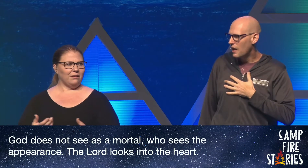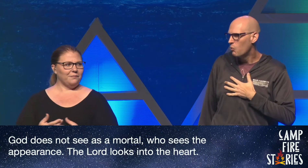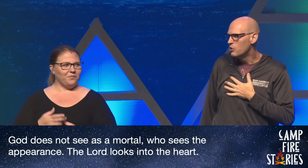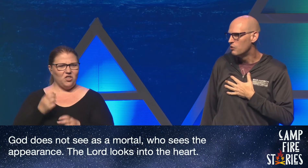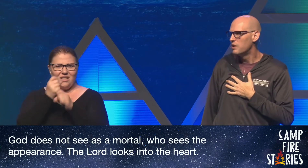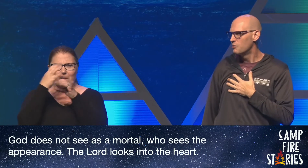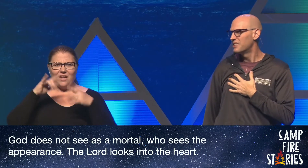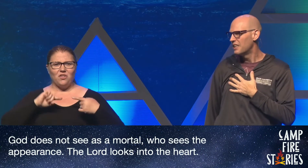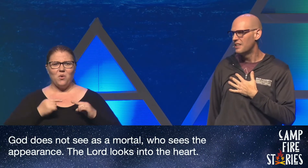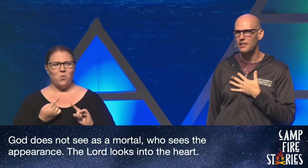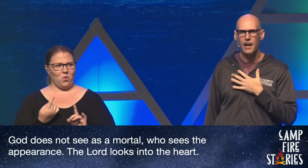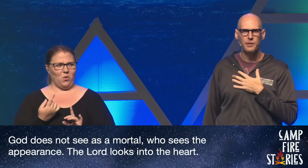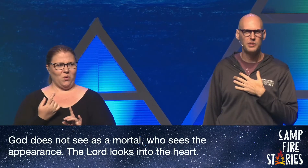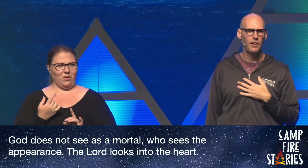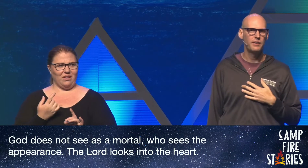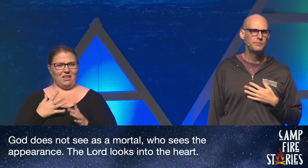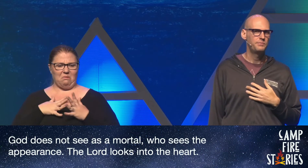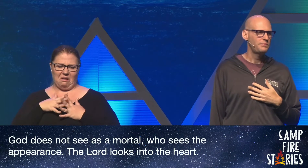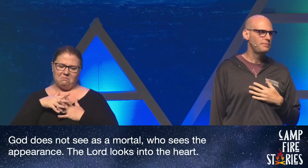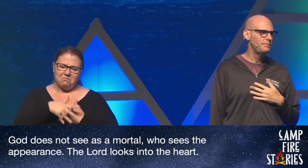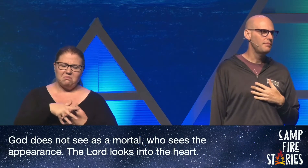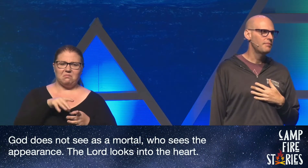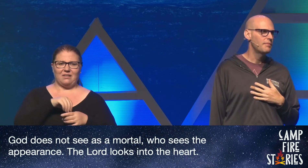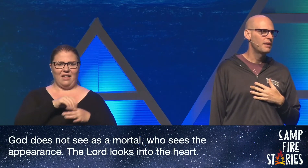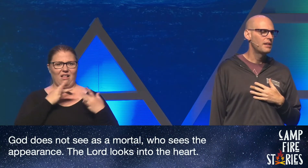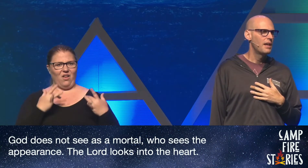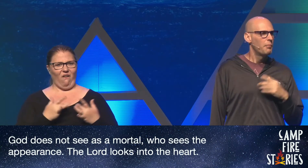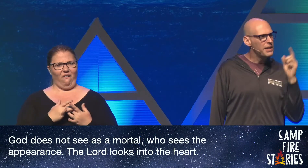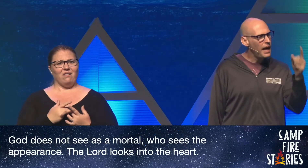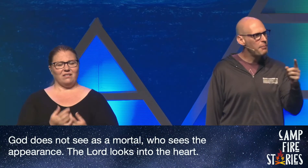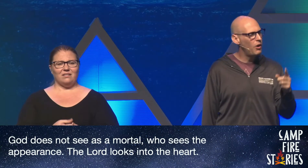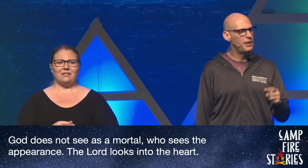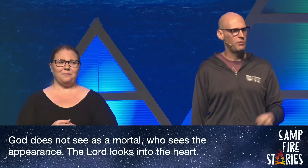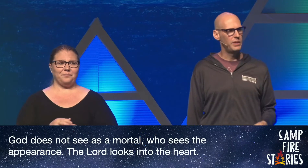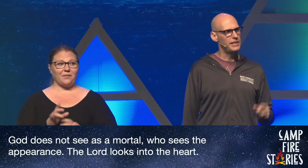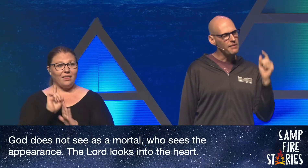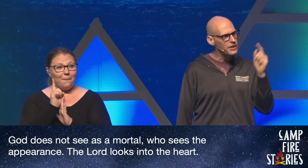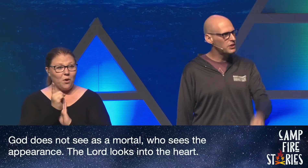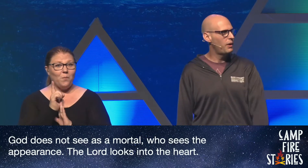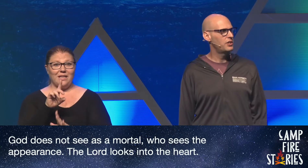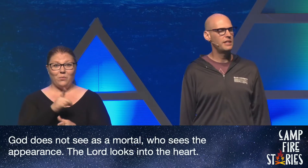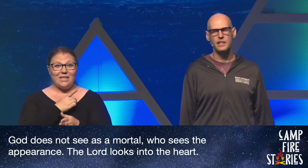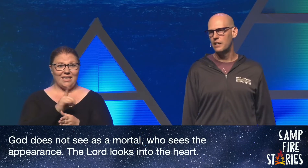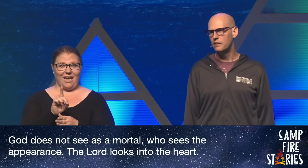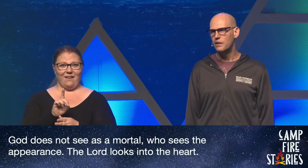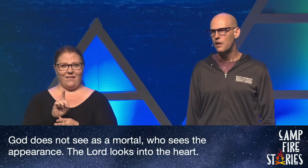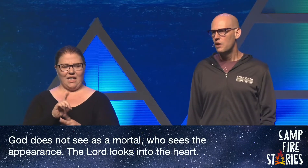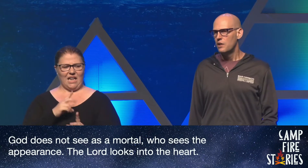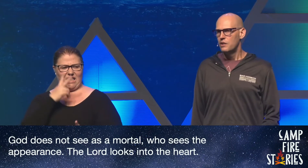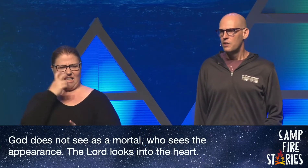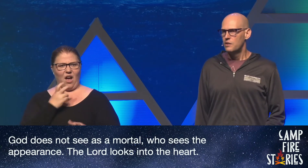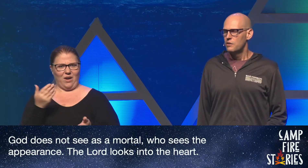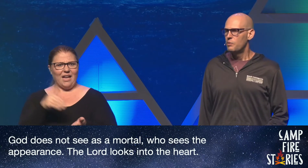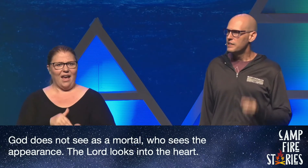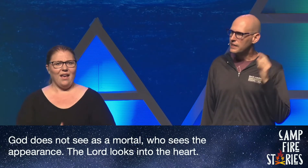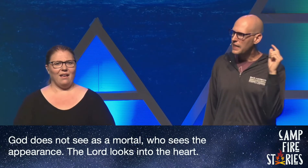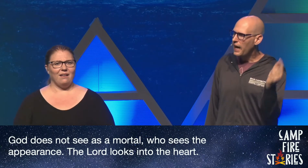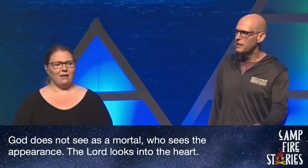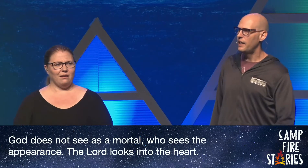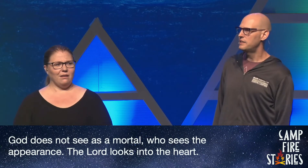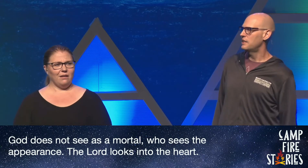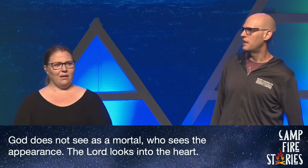Imagine that wound that would sit in Eliab's heart. But in that moment, when David is questioned again, when